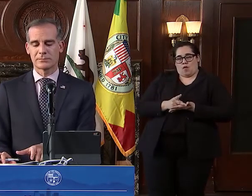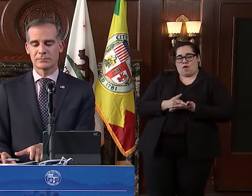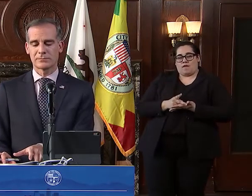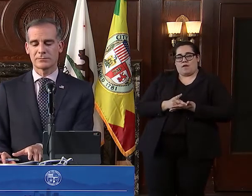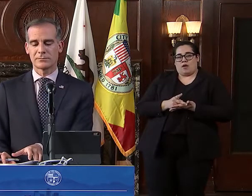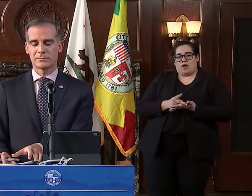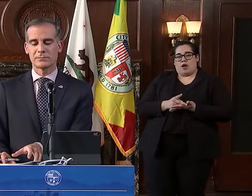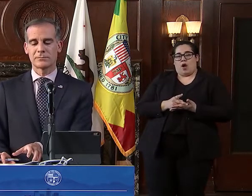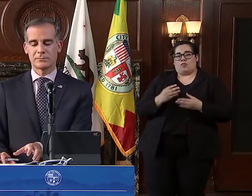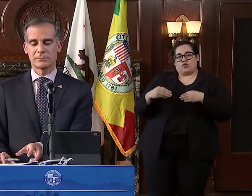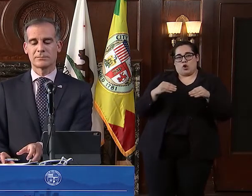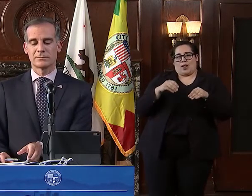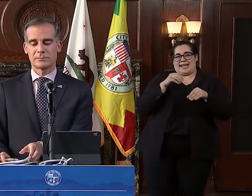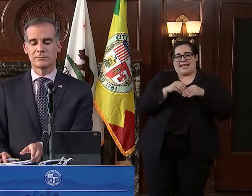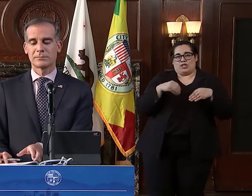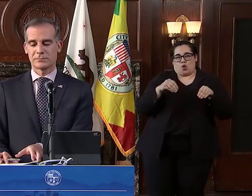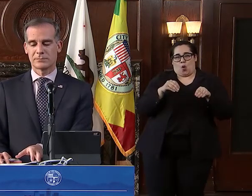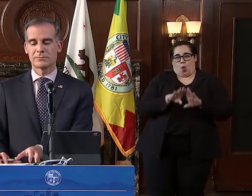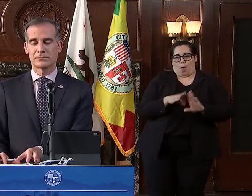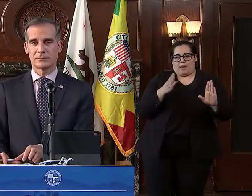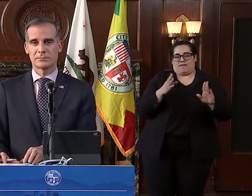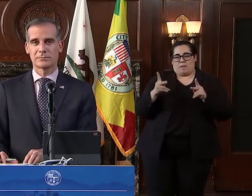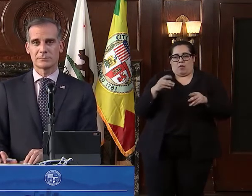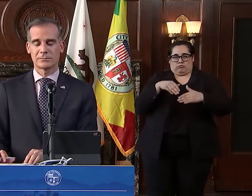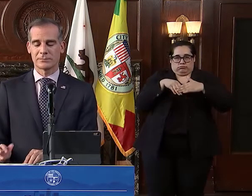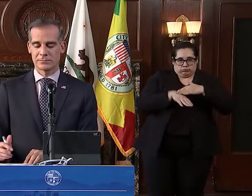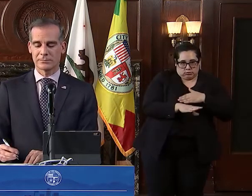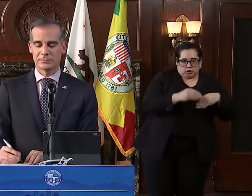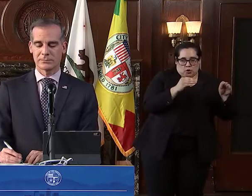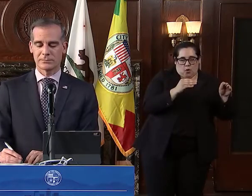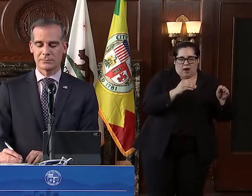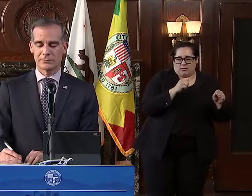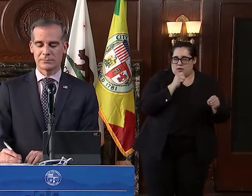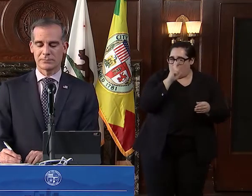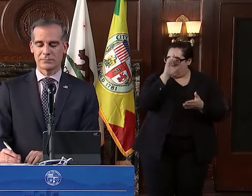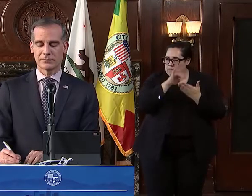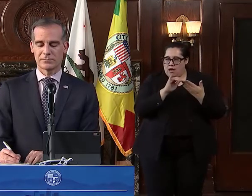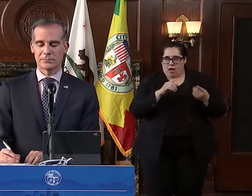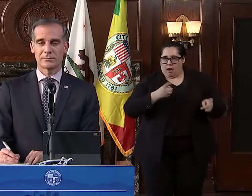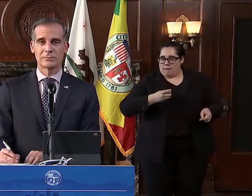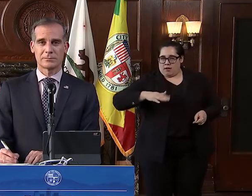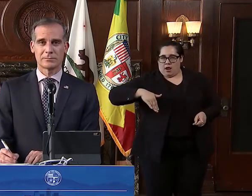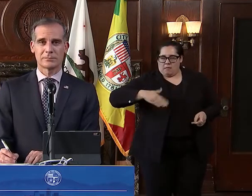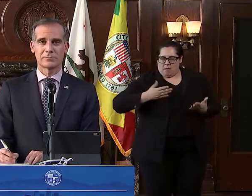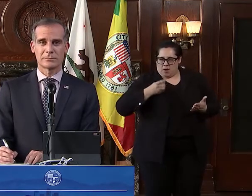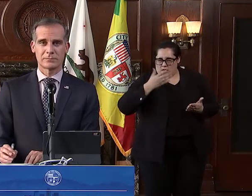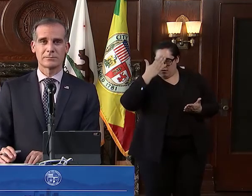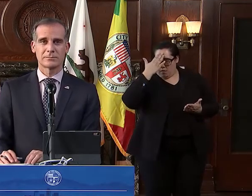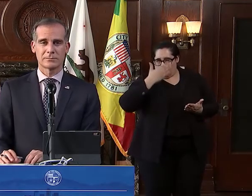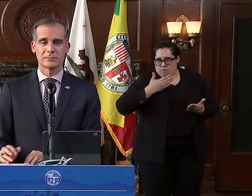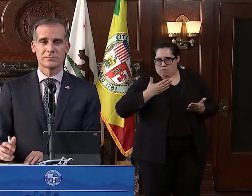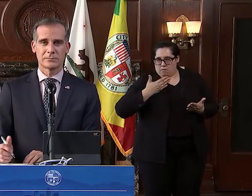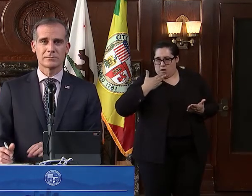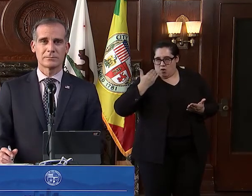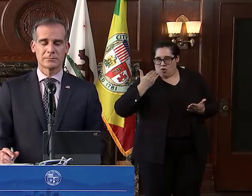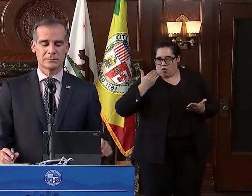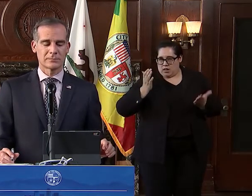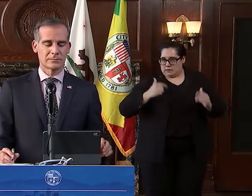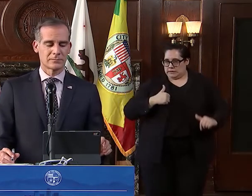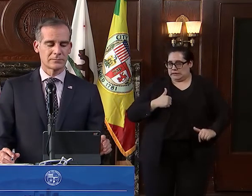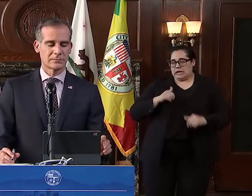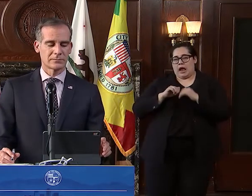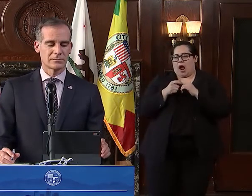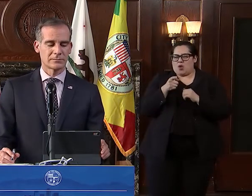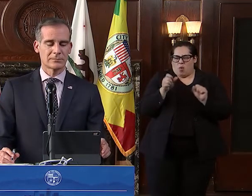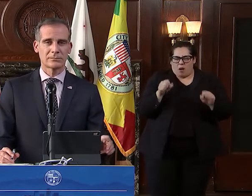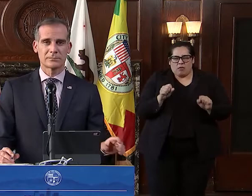retail in-store reopening. I don't believe that's happened yet, but you might know better than I do. How